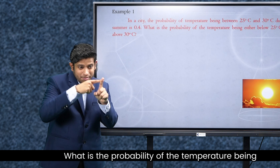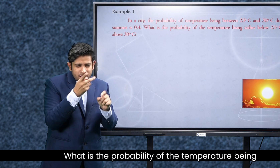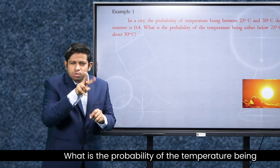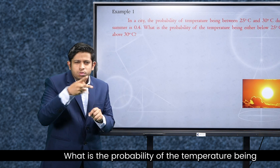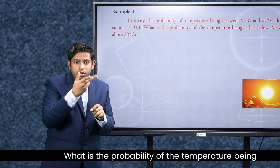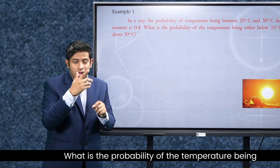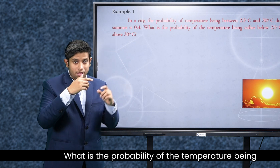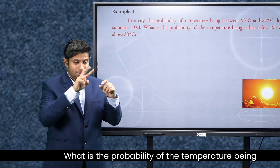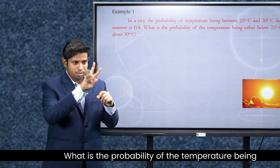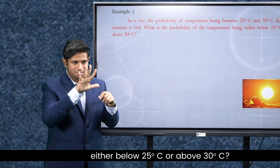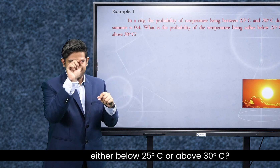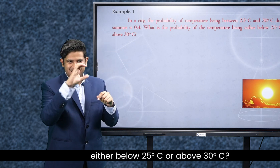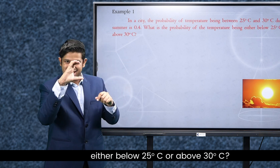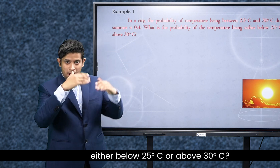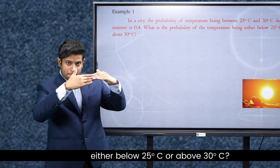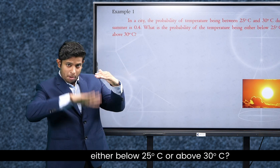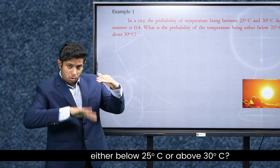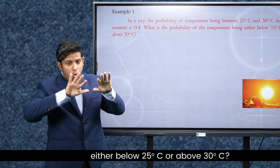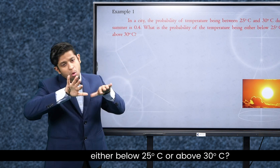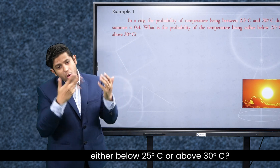below 25 degrees or above 30 degrees Celsius.